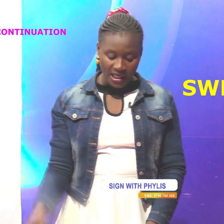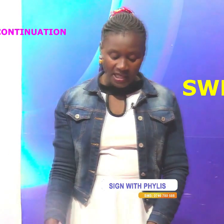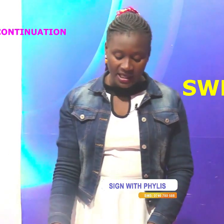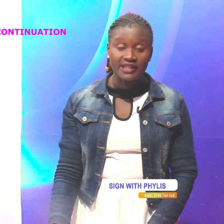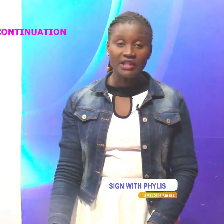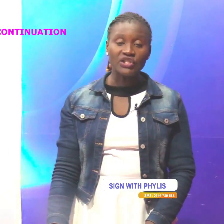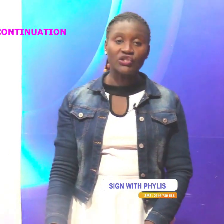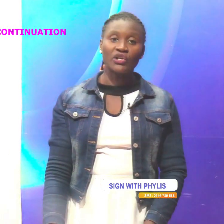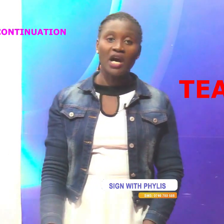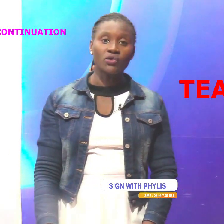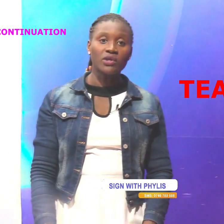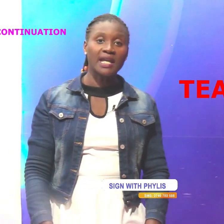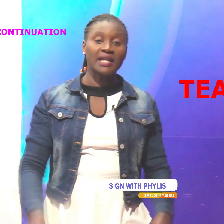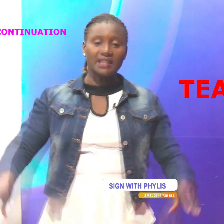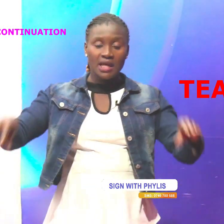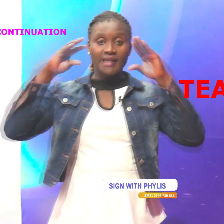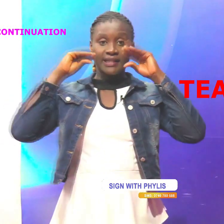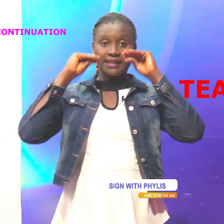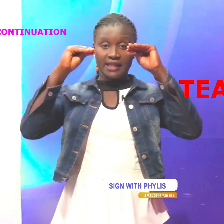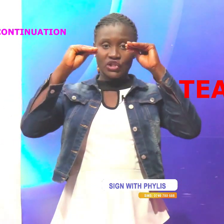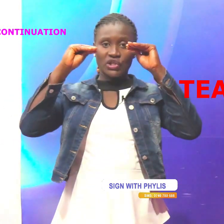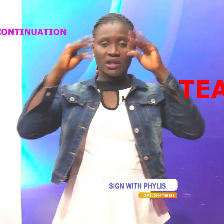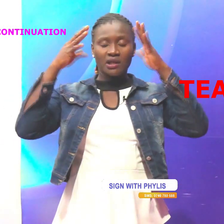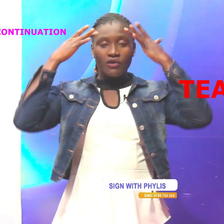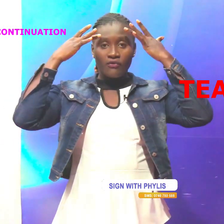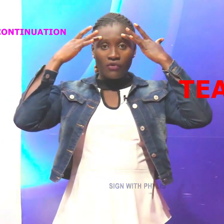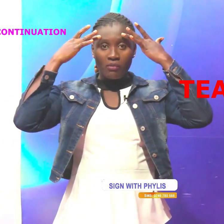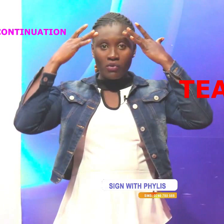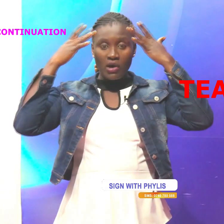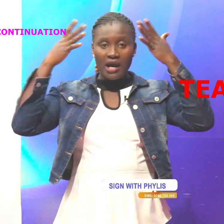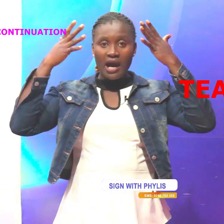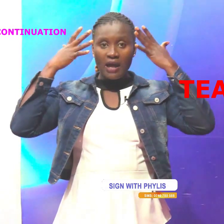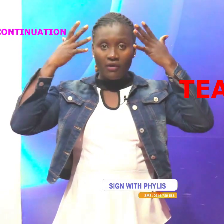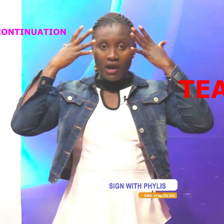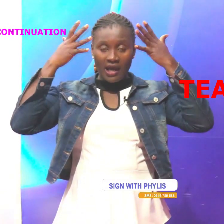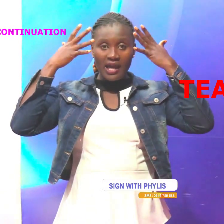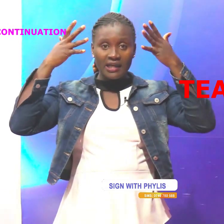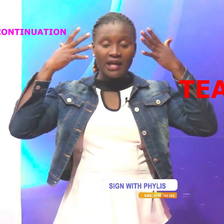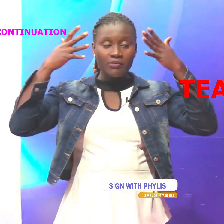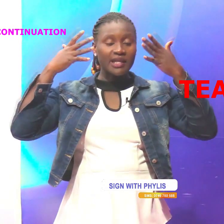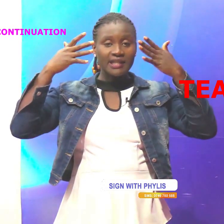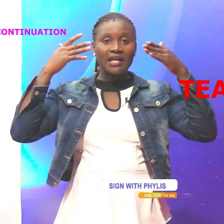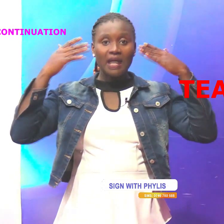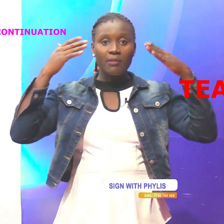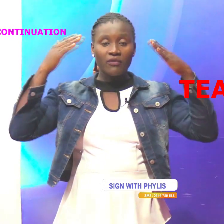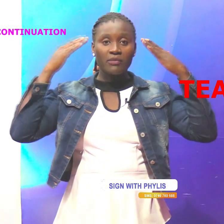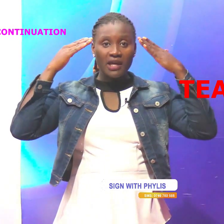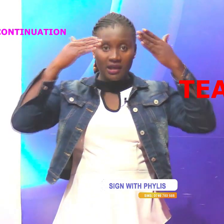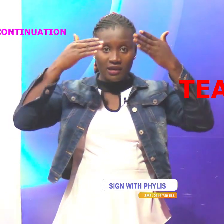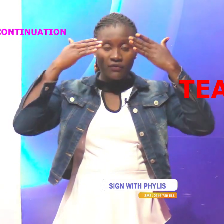then teach. How do you sign it? Teach. From your head, the sign coming from the in front of